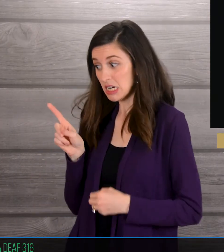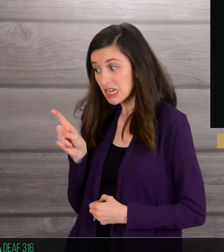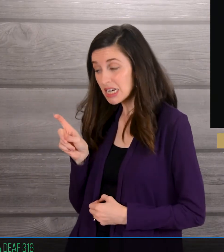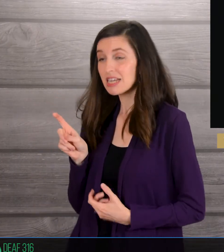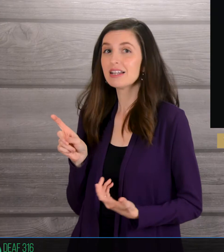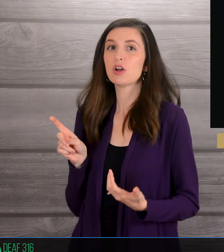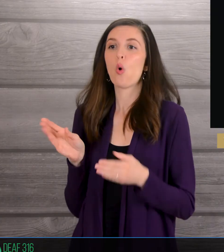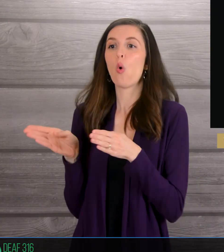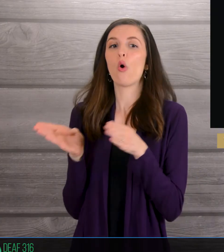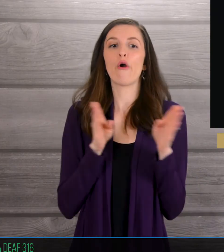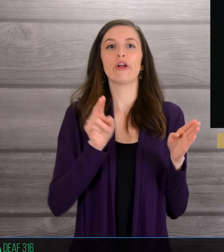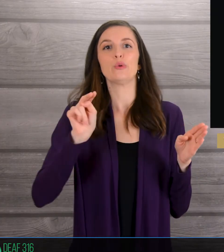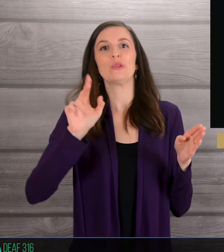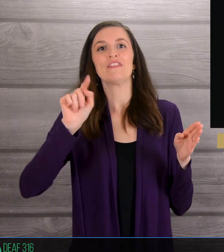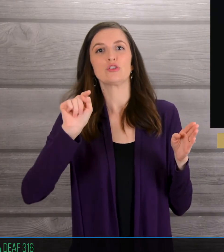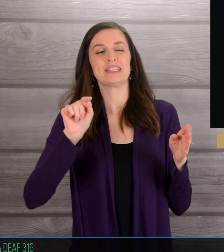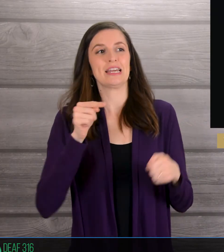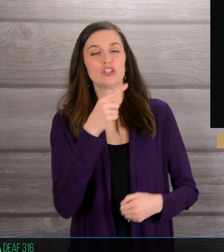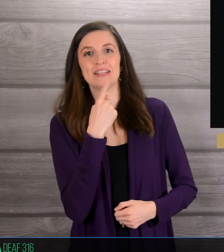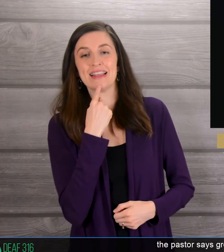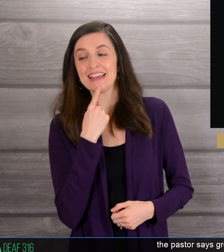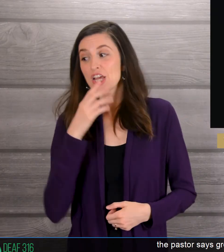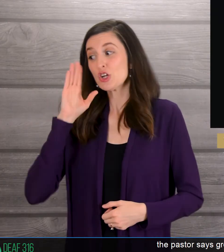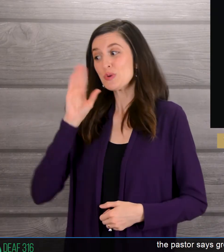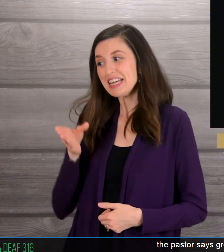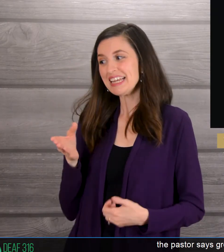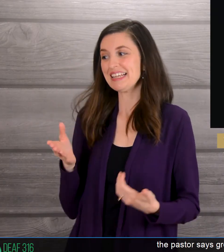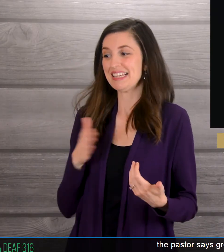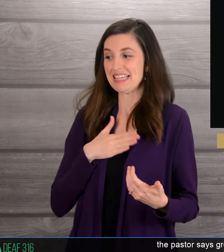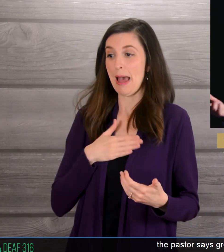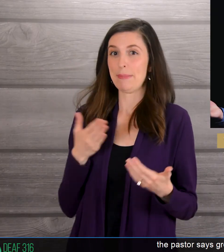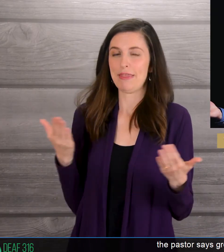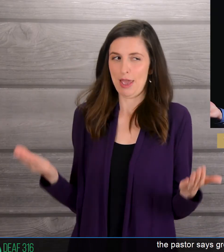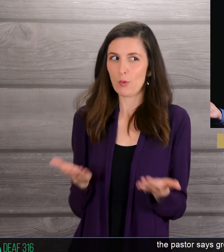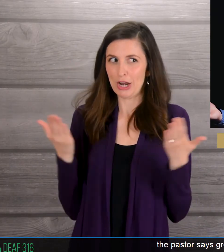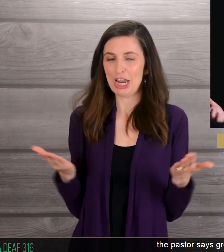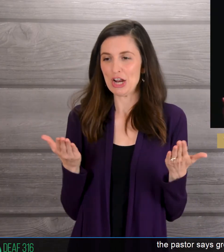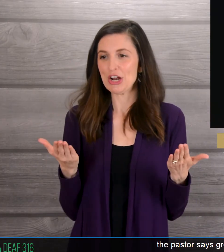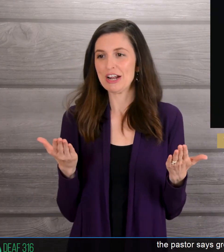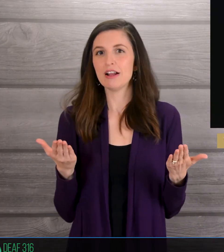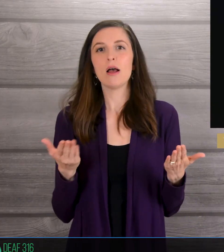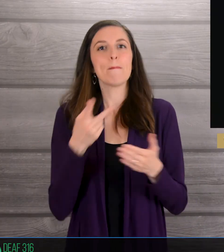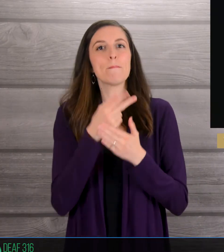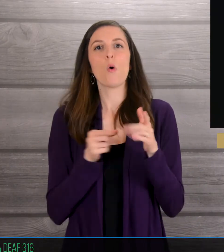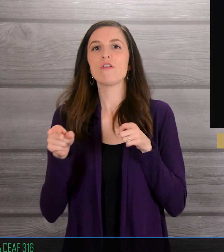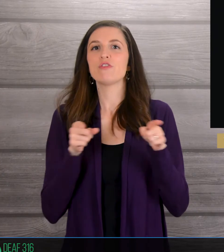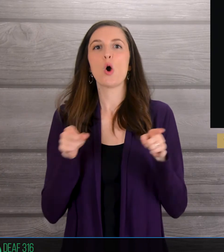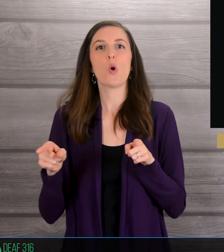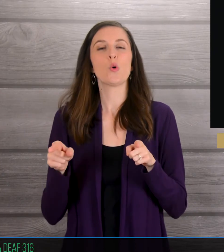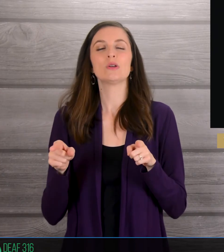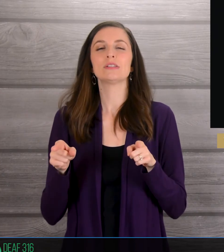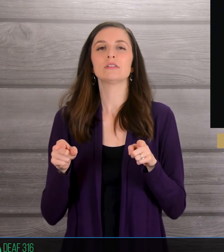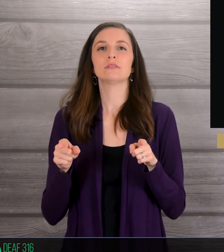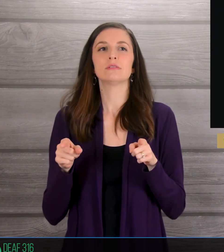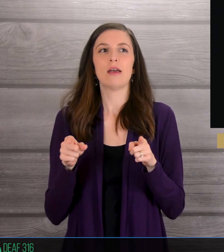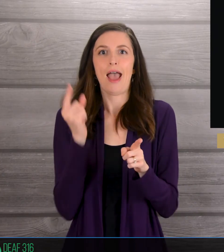have you eaten? I could do a New Living Translation. The pastor says, greetings, he's glad you're here. Right now, both of those are